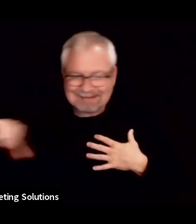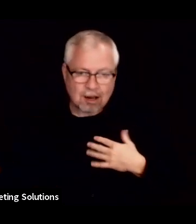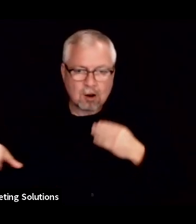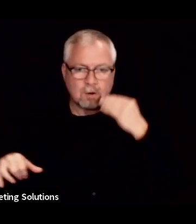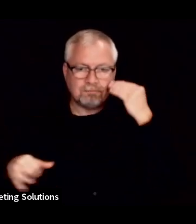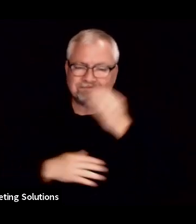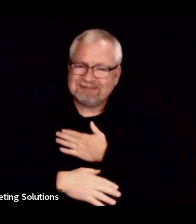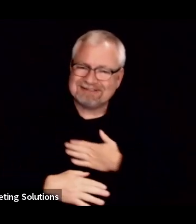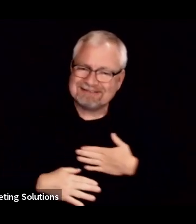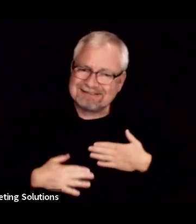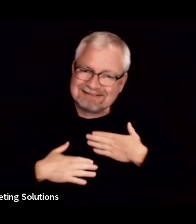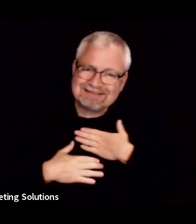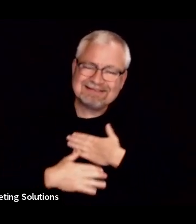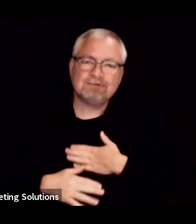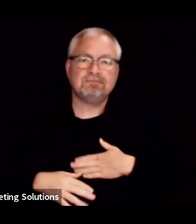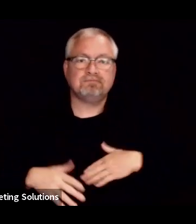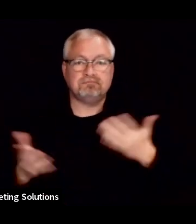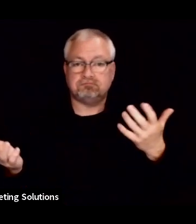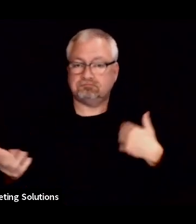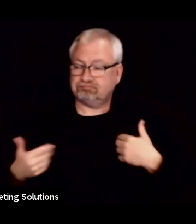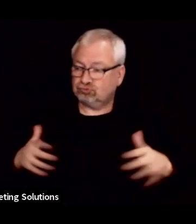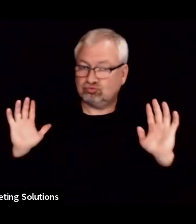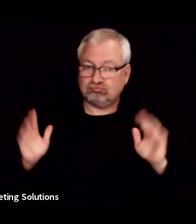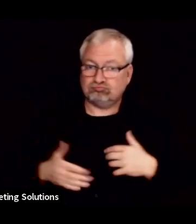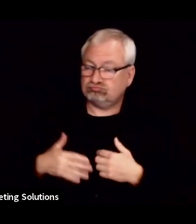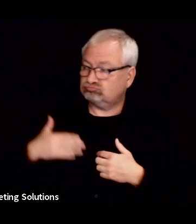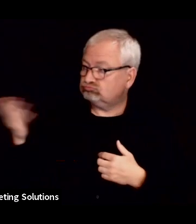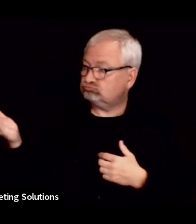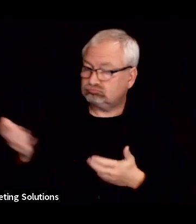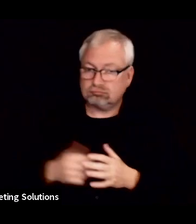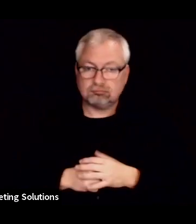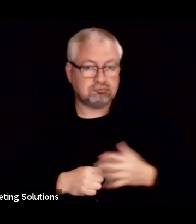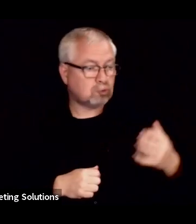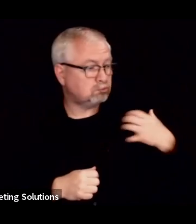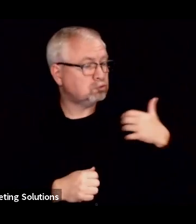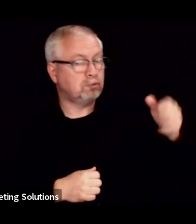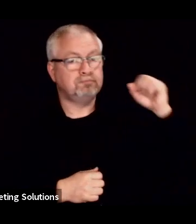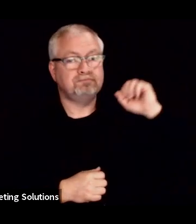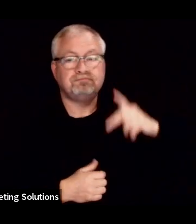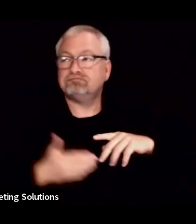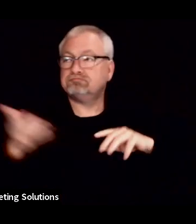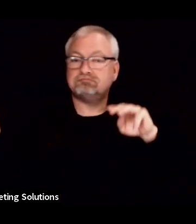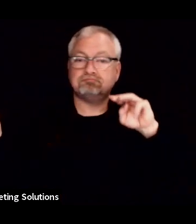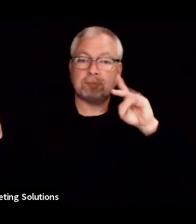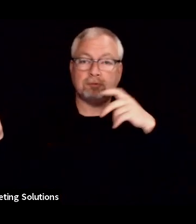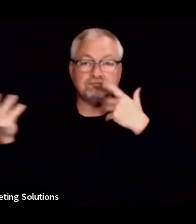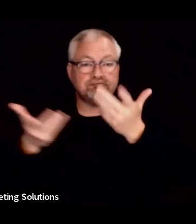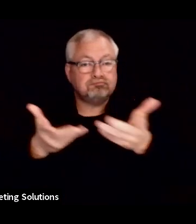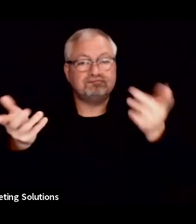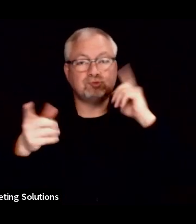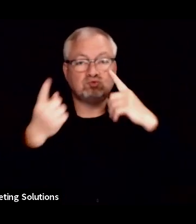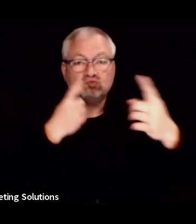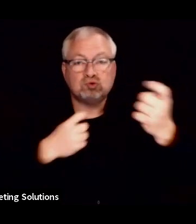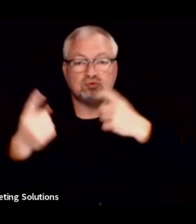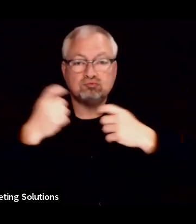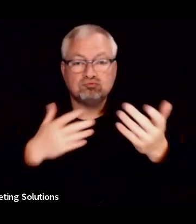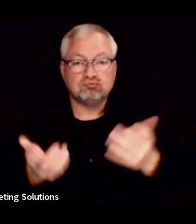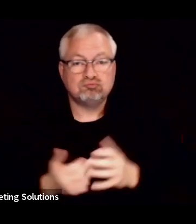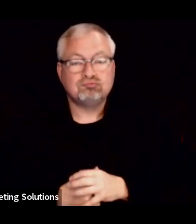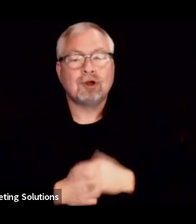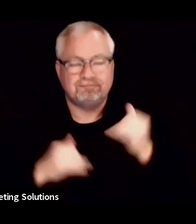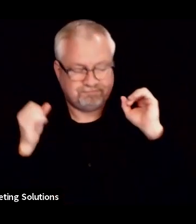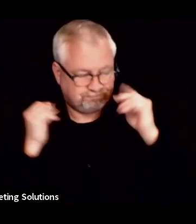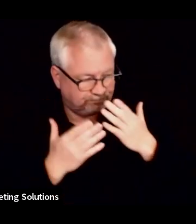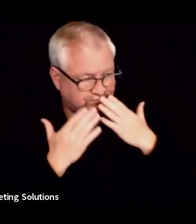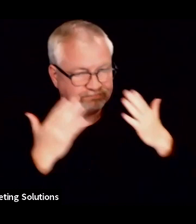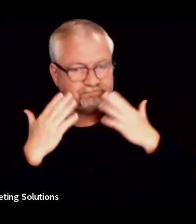Okay, Mike, we'll turn it back to you to open for questions. Thank you, Commissioner. We will open it up for questions now. As always, we ask